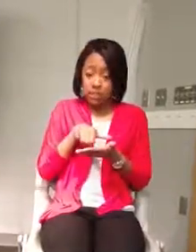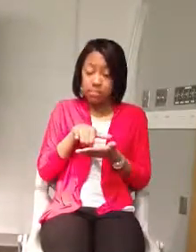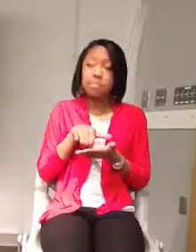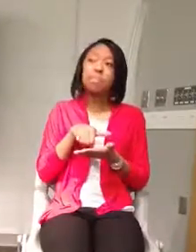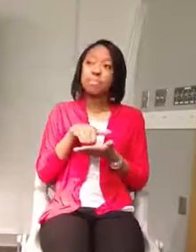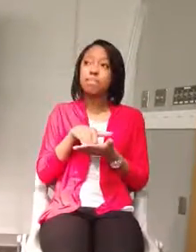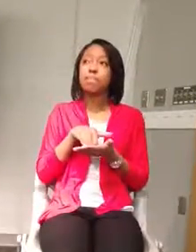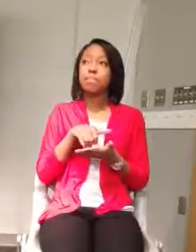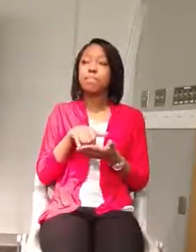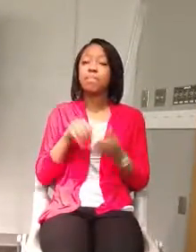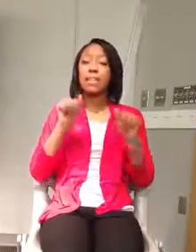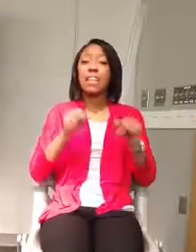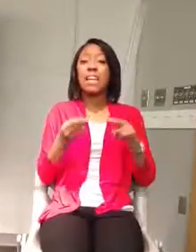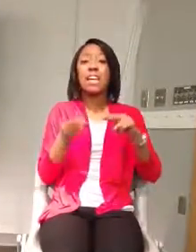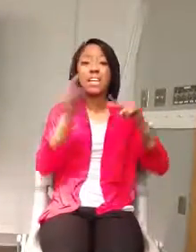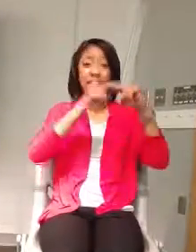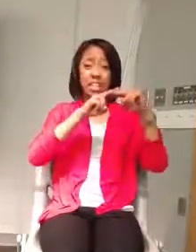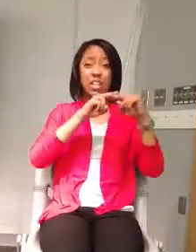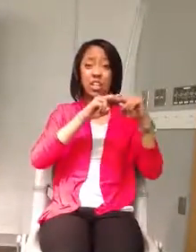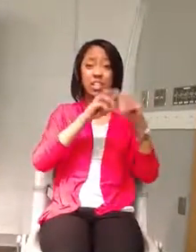increased cancer risk because